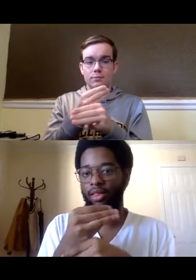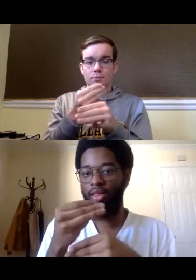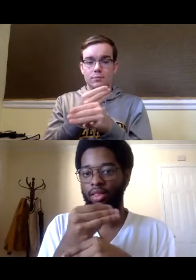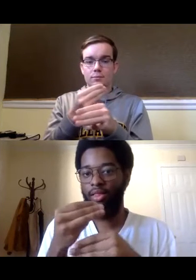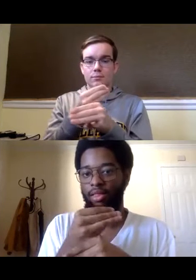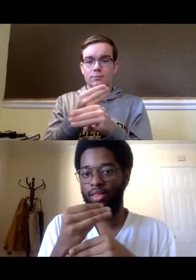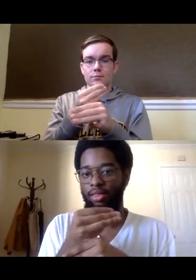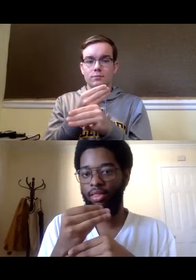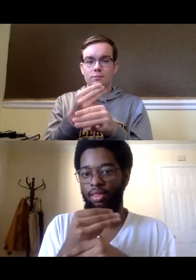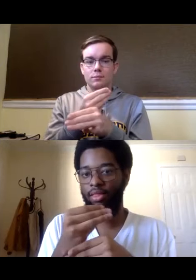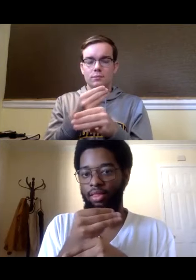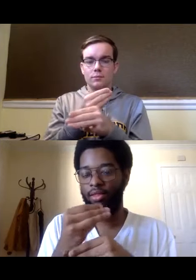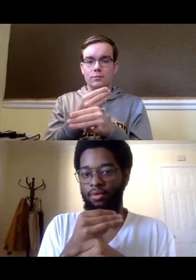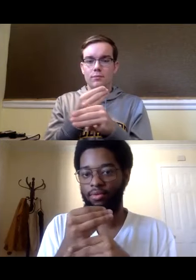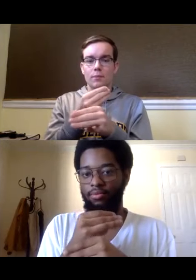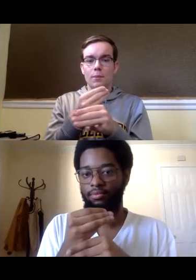Next is math,